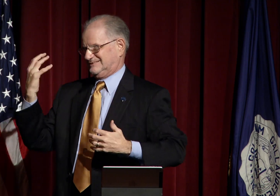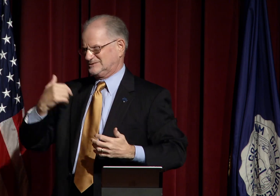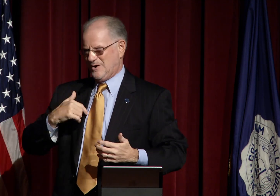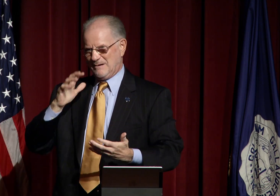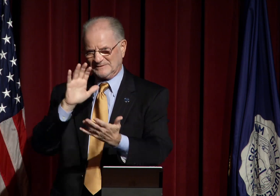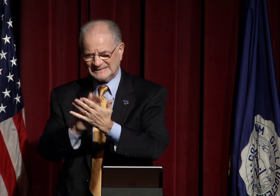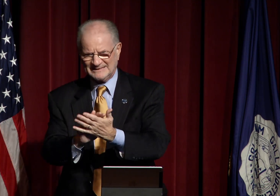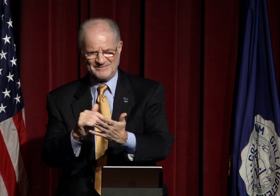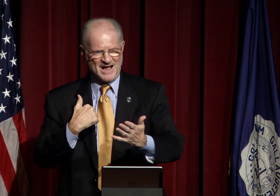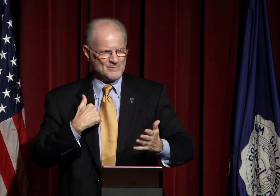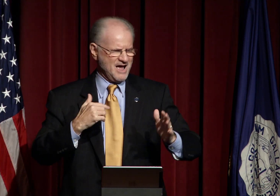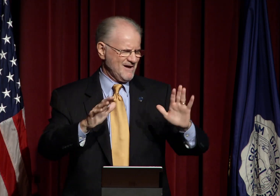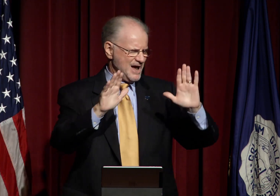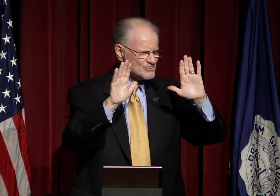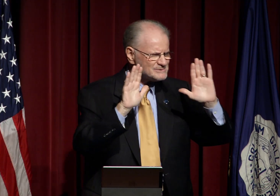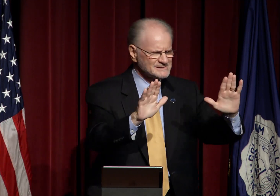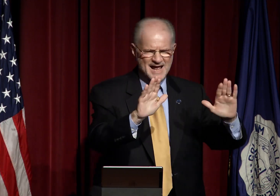of their parliament.